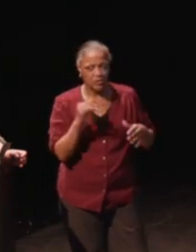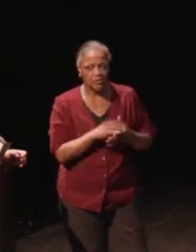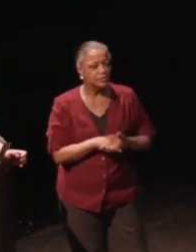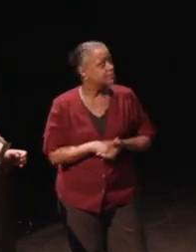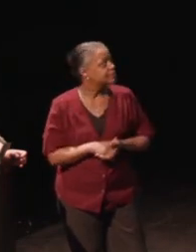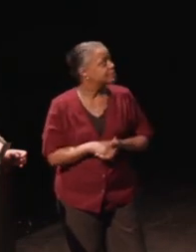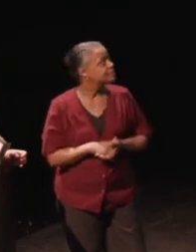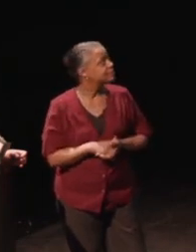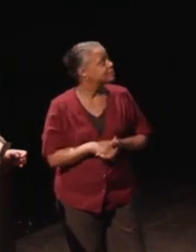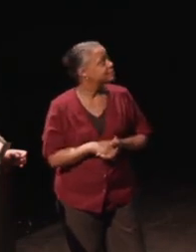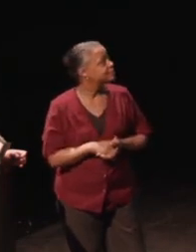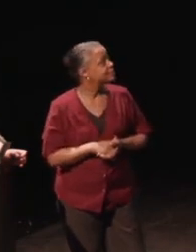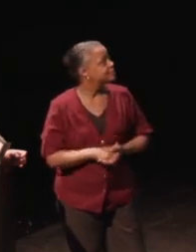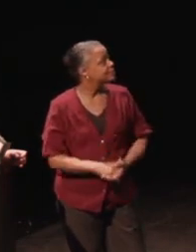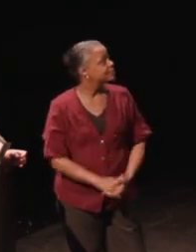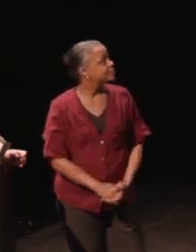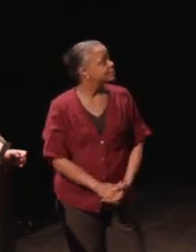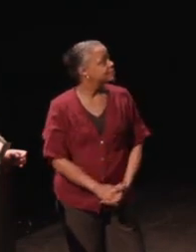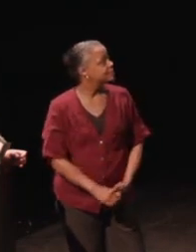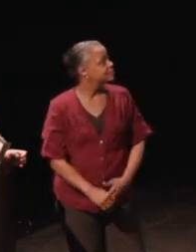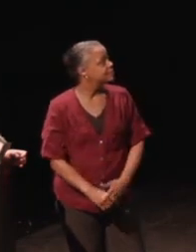can check the sound.